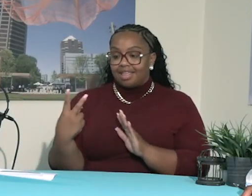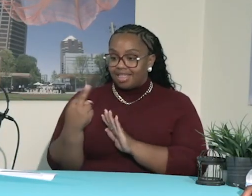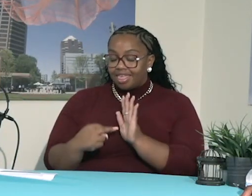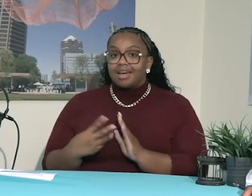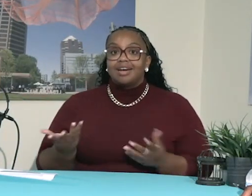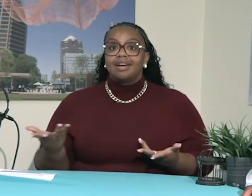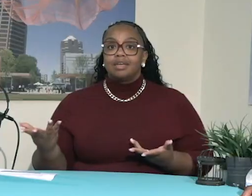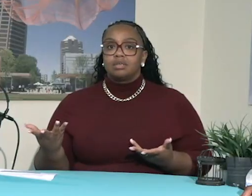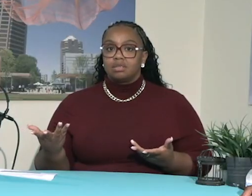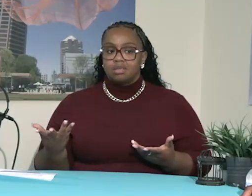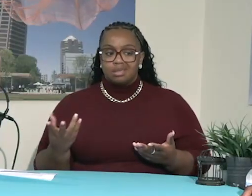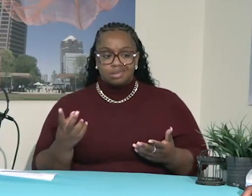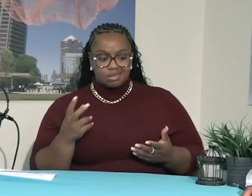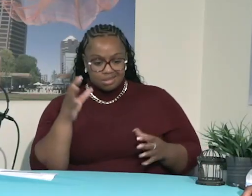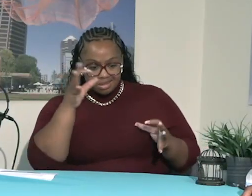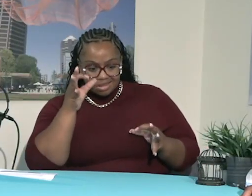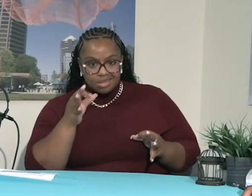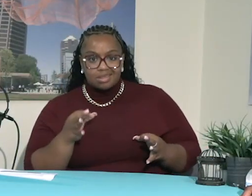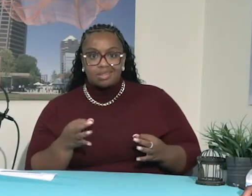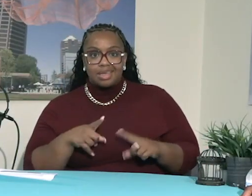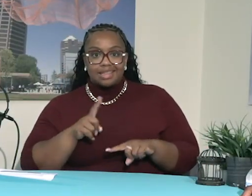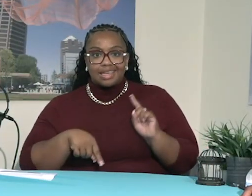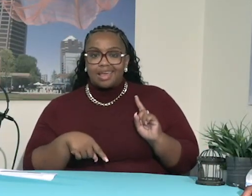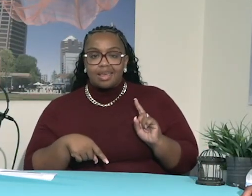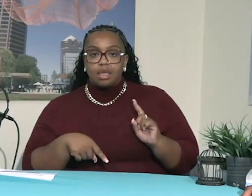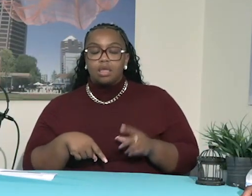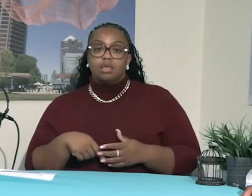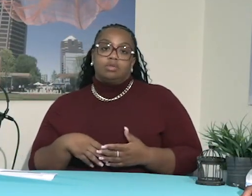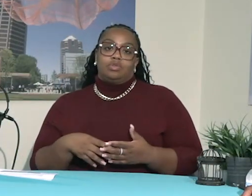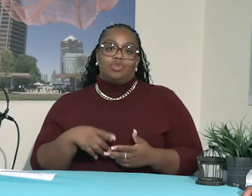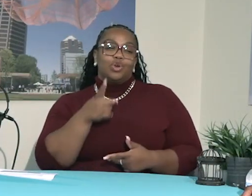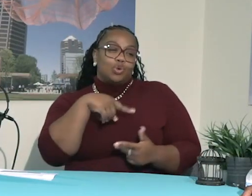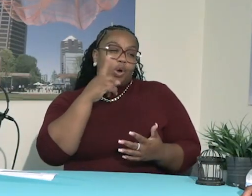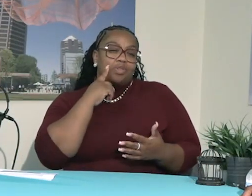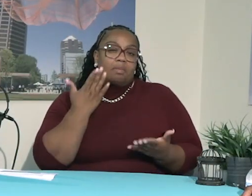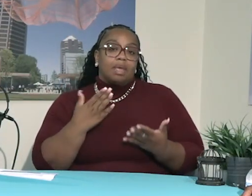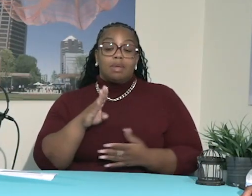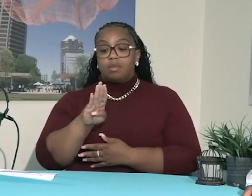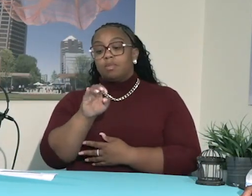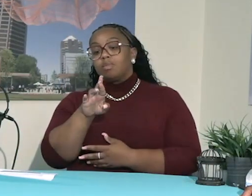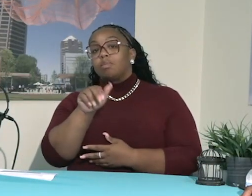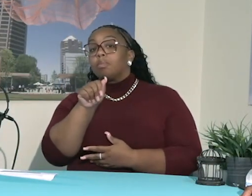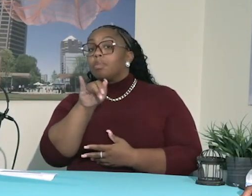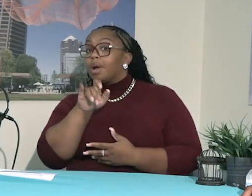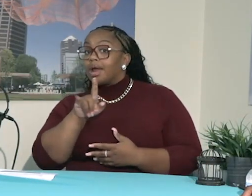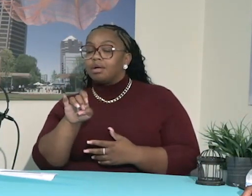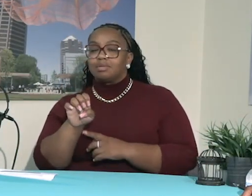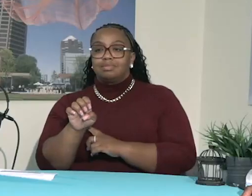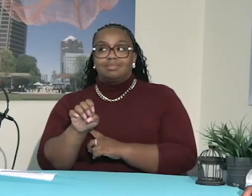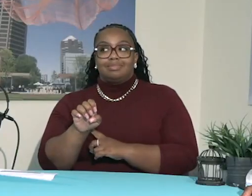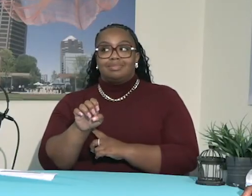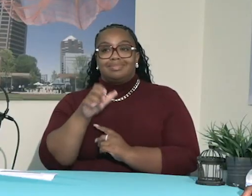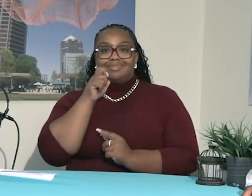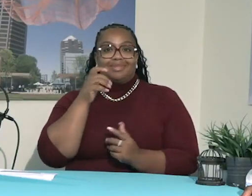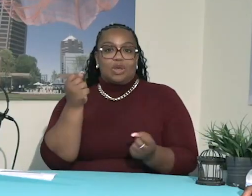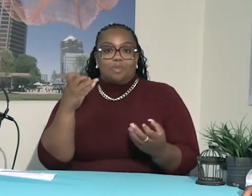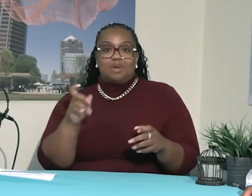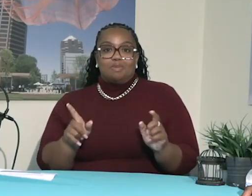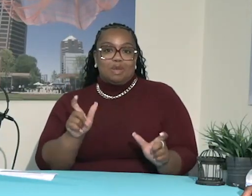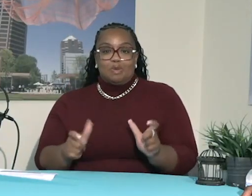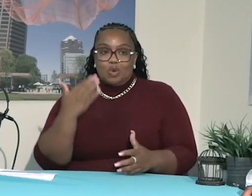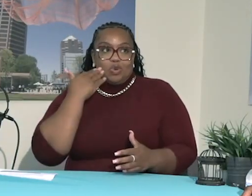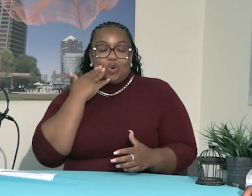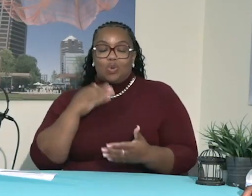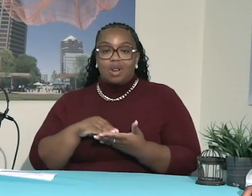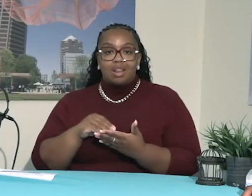can't read it. And most people, unfortunately, Braille is outdated, so that doesn't fill the gap. They prefer to take that information in auditorily. And so